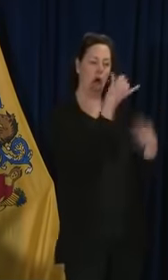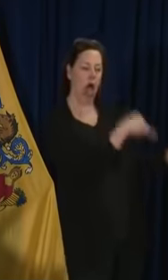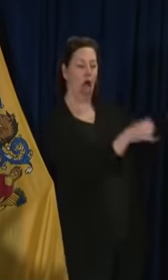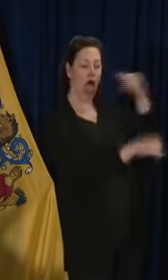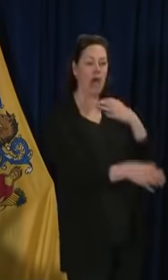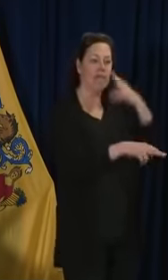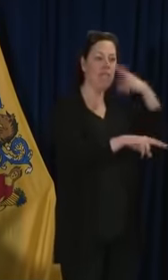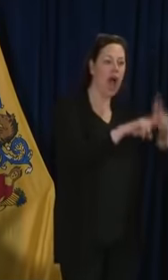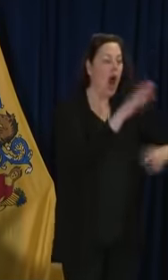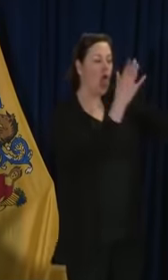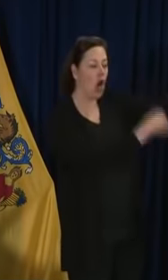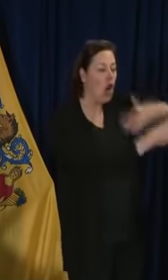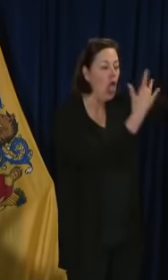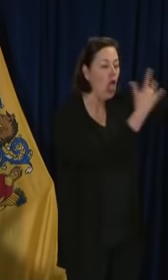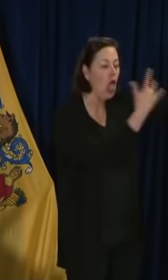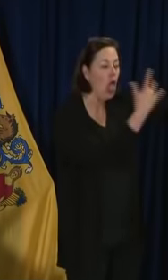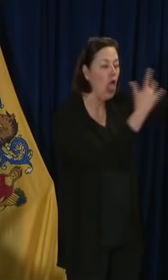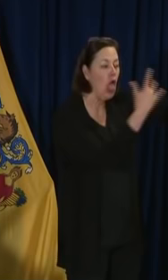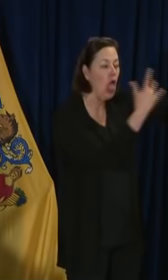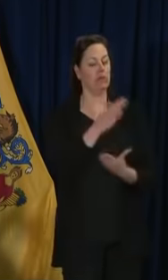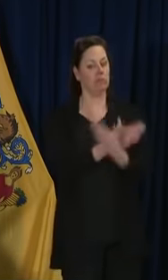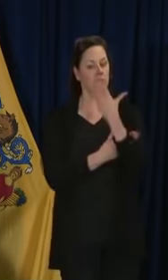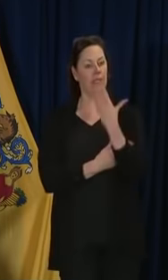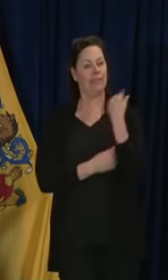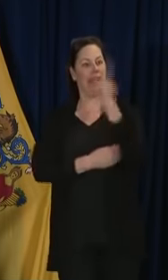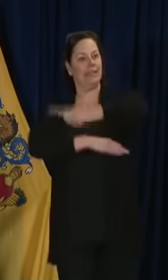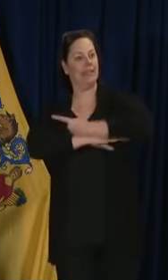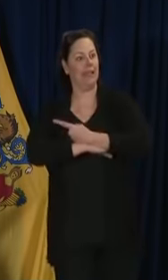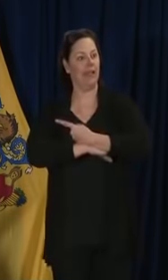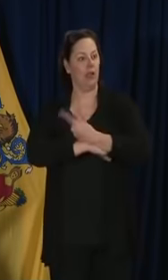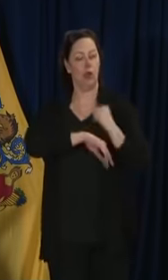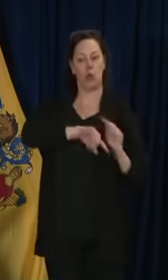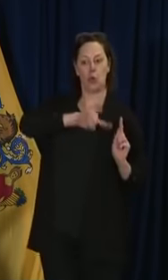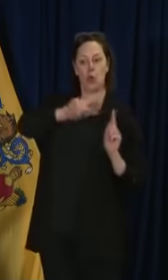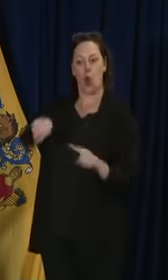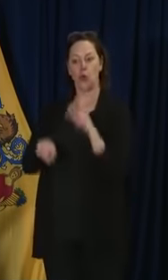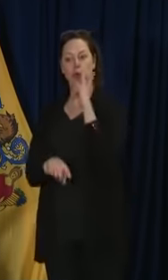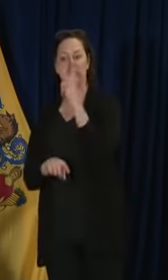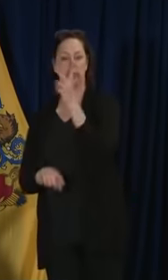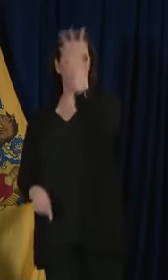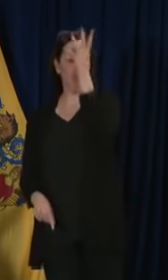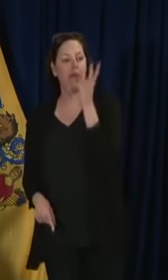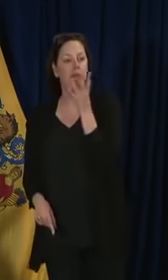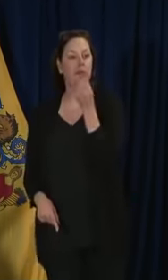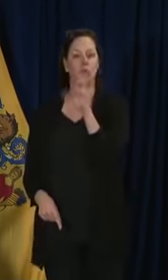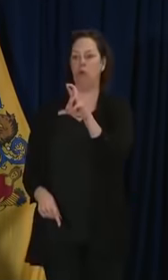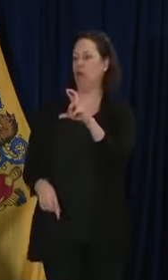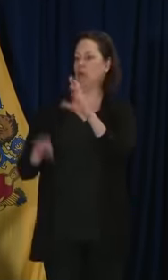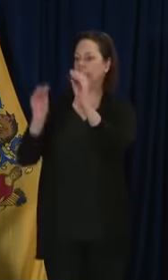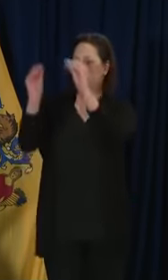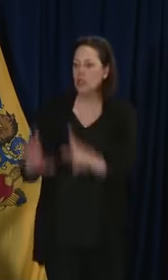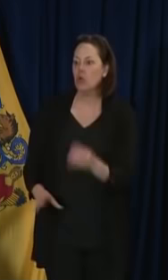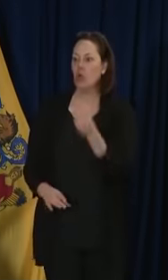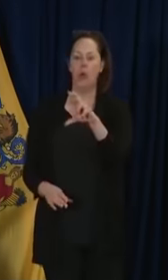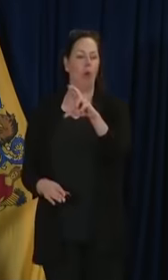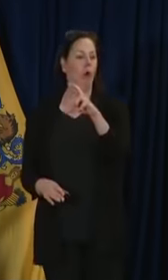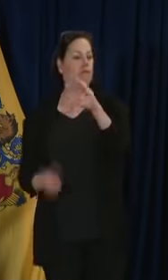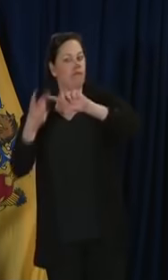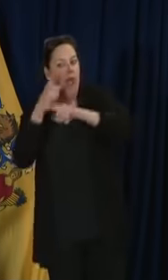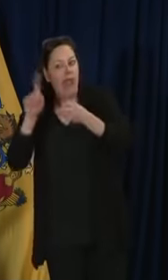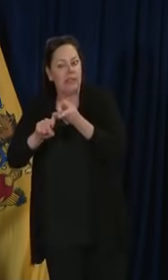or a coach, or an uncle and aunt, or a teacher who may be more vulnerable, who may have an underlying health issue. And